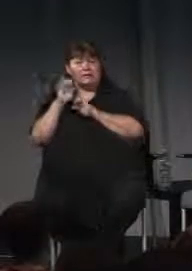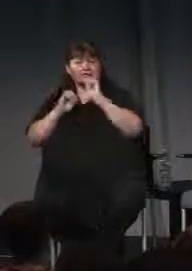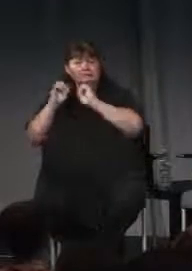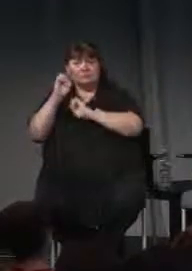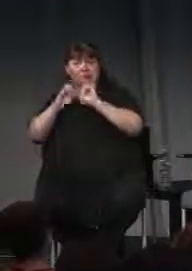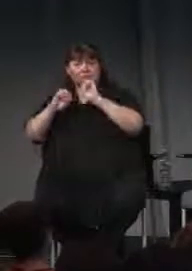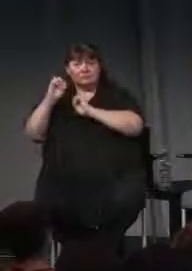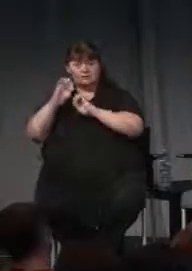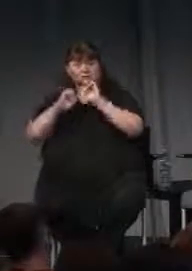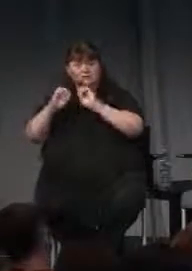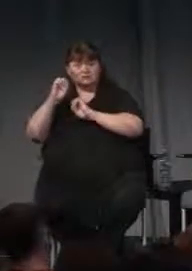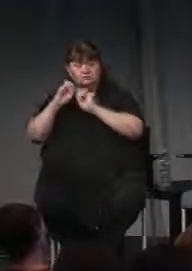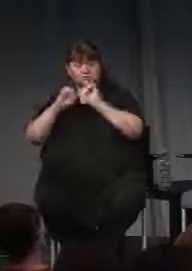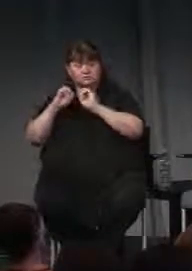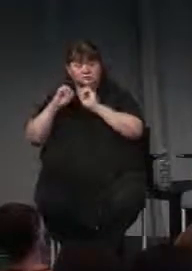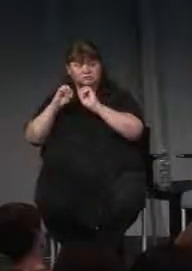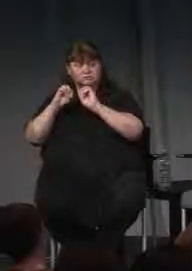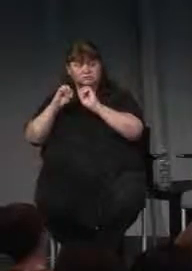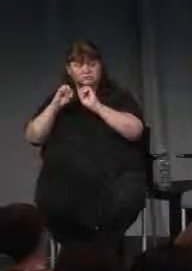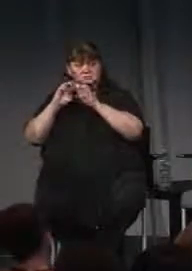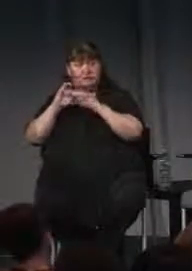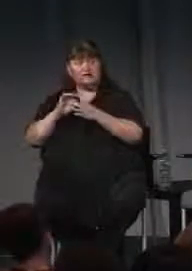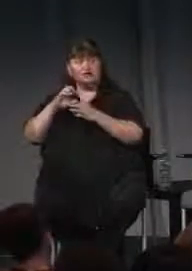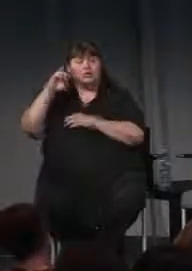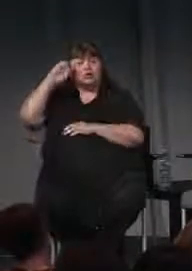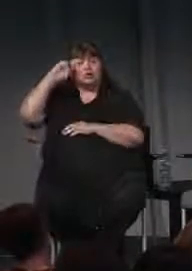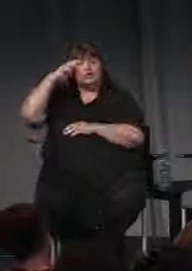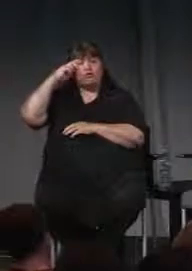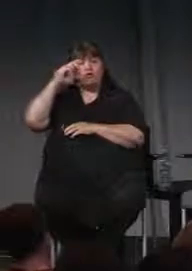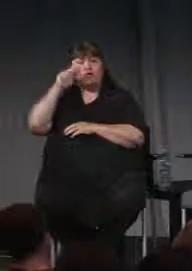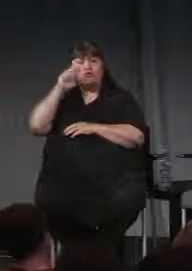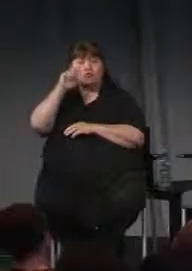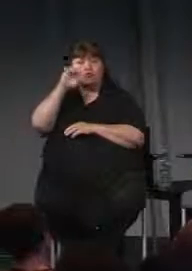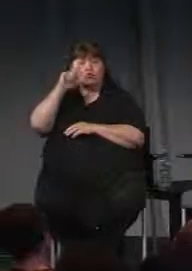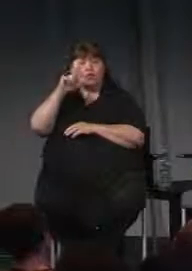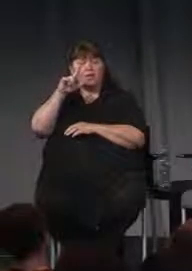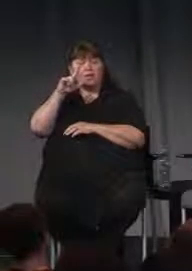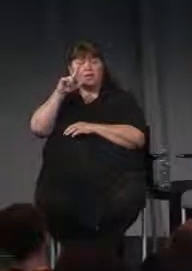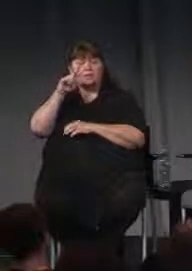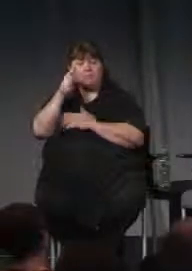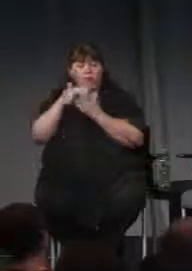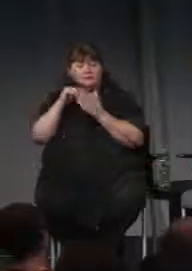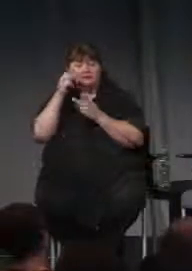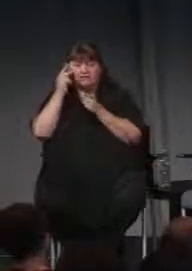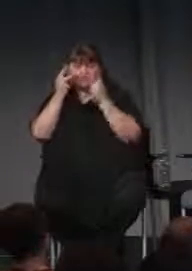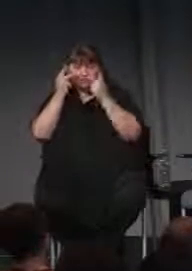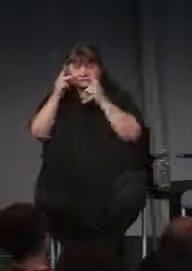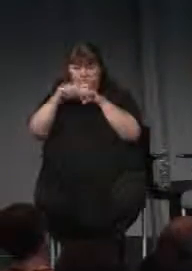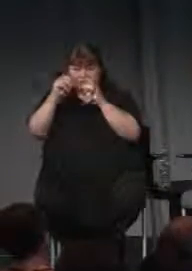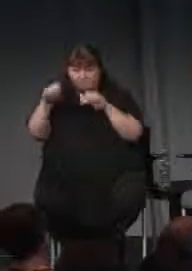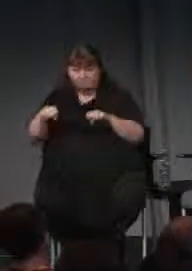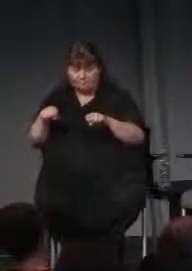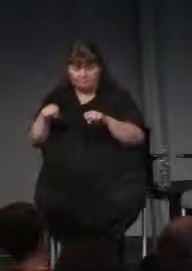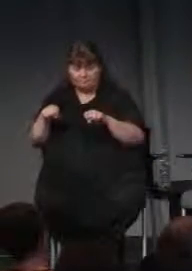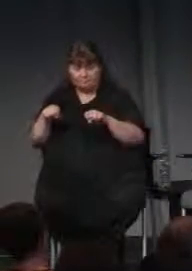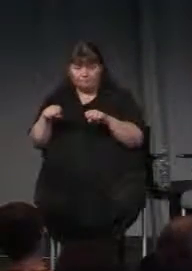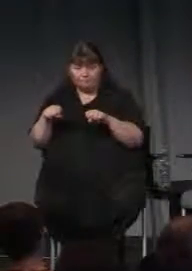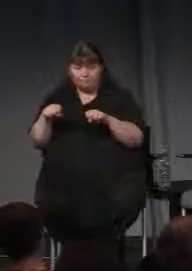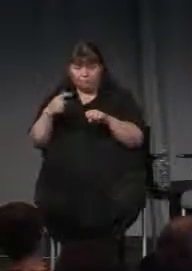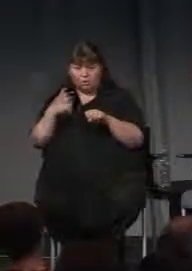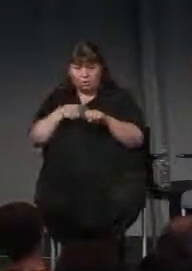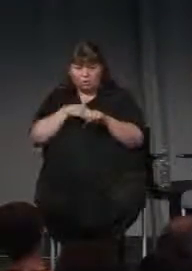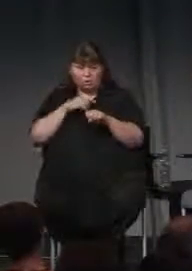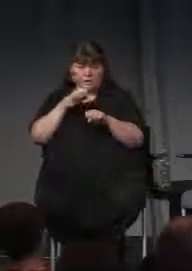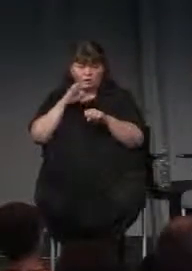experiments on the neural aspects of the visual system were, as far as I know, communicated